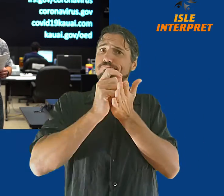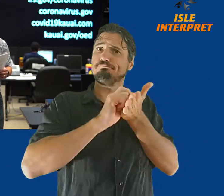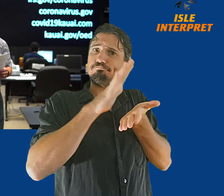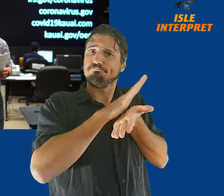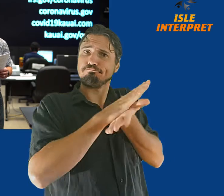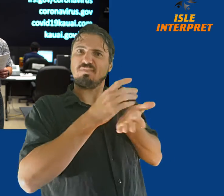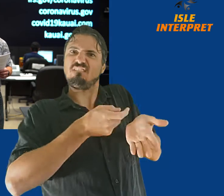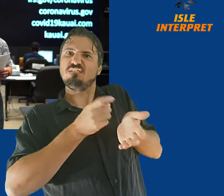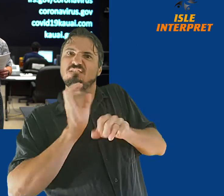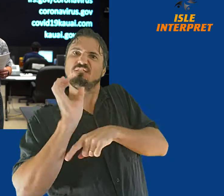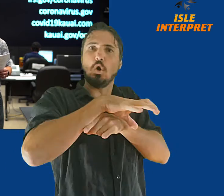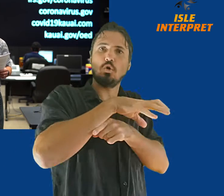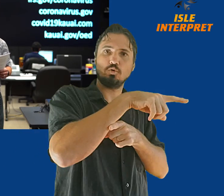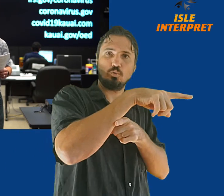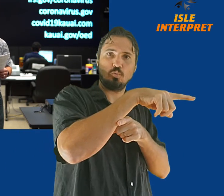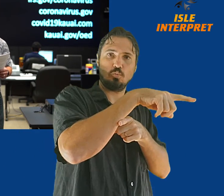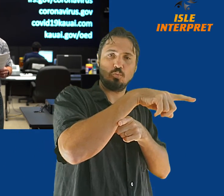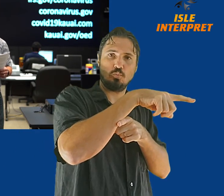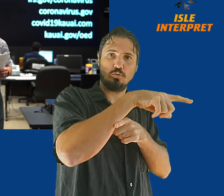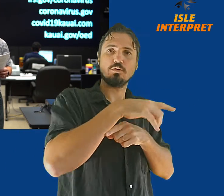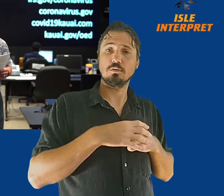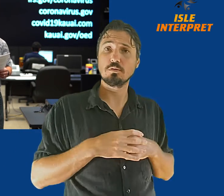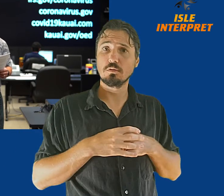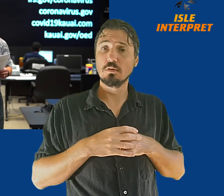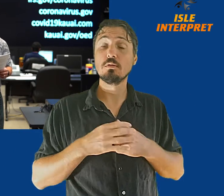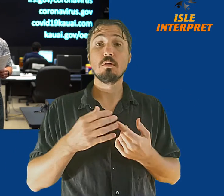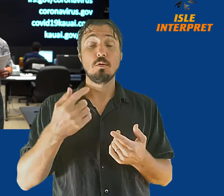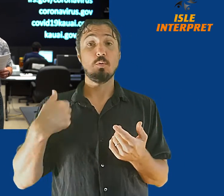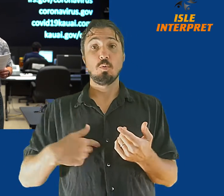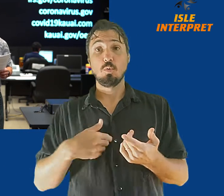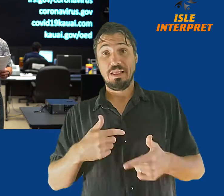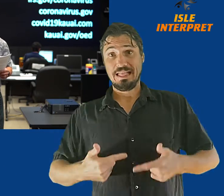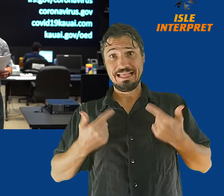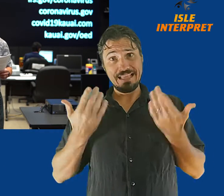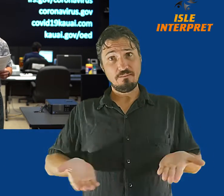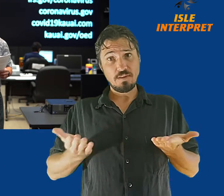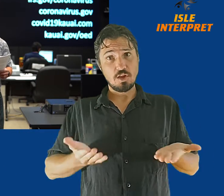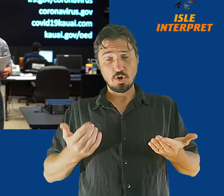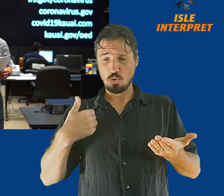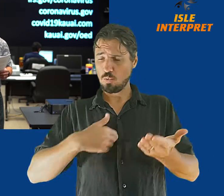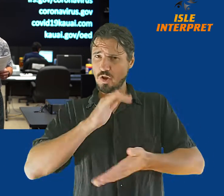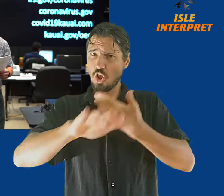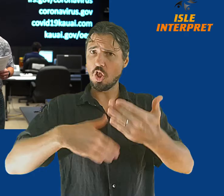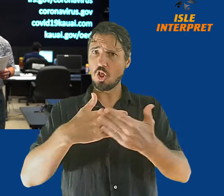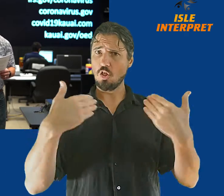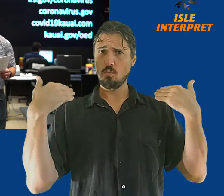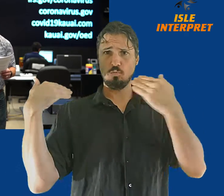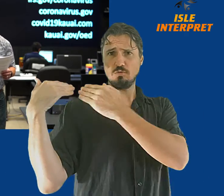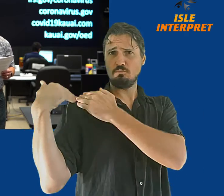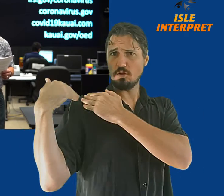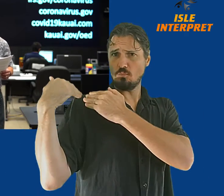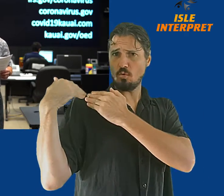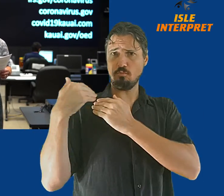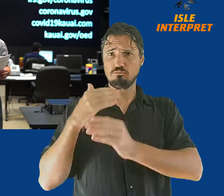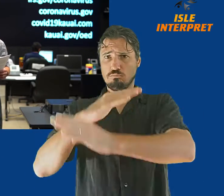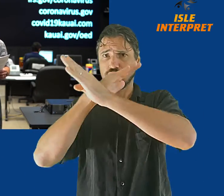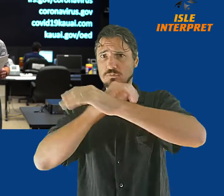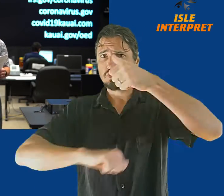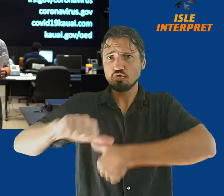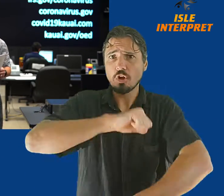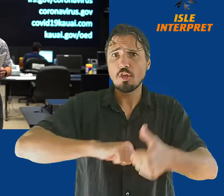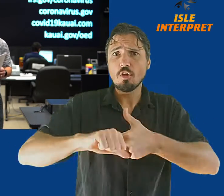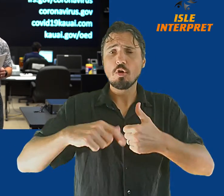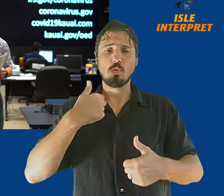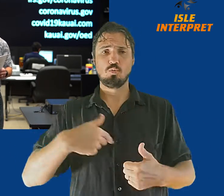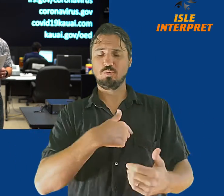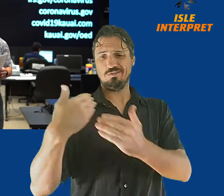As residents, we all have a responsibility to protect each other and our community. Please